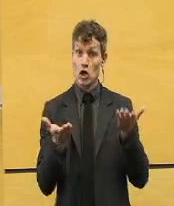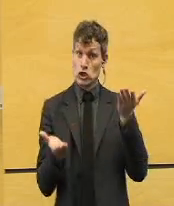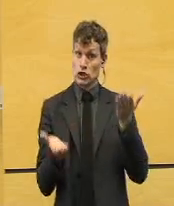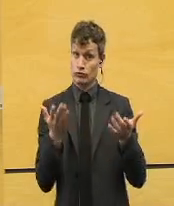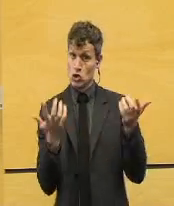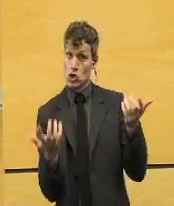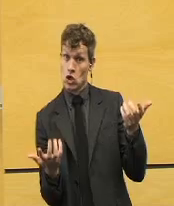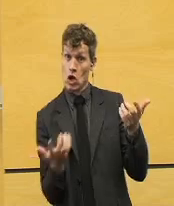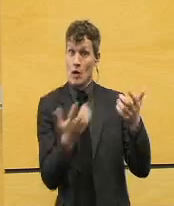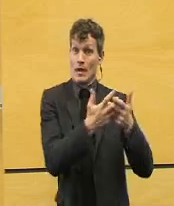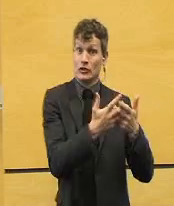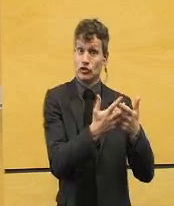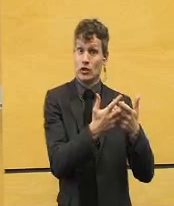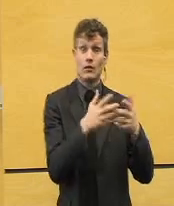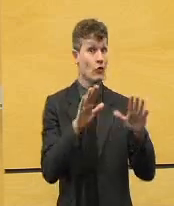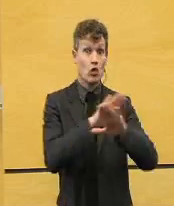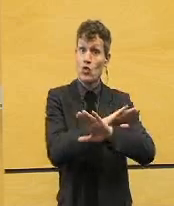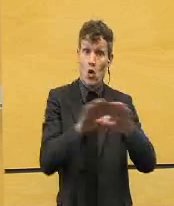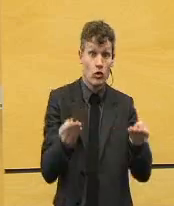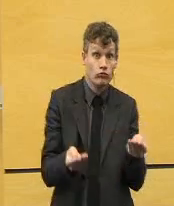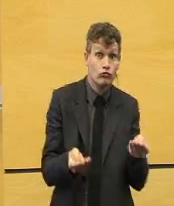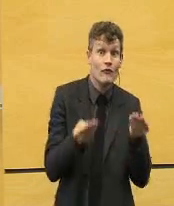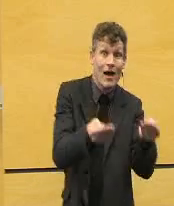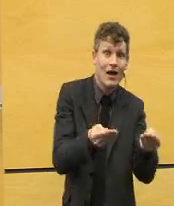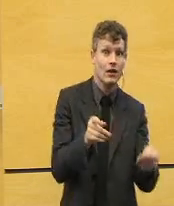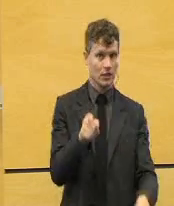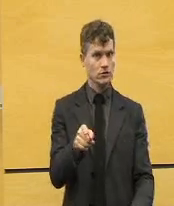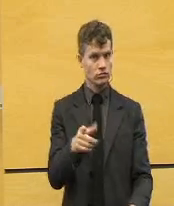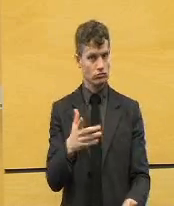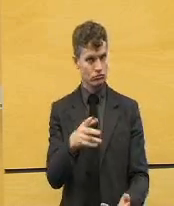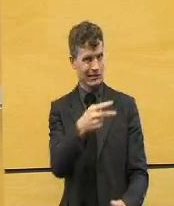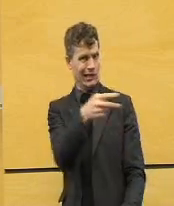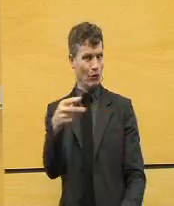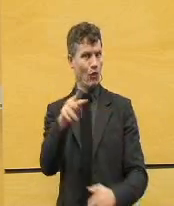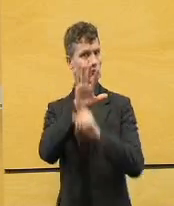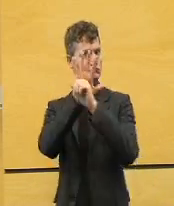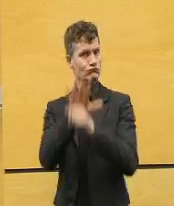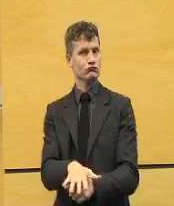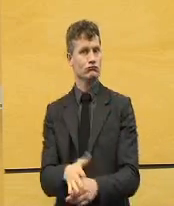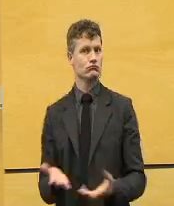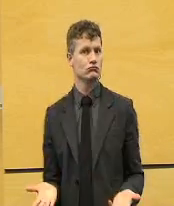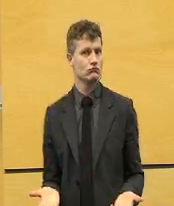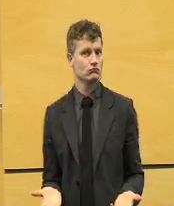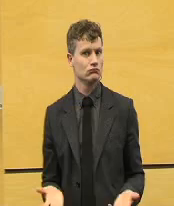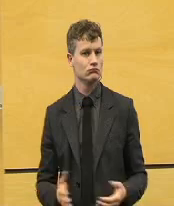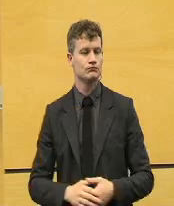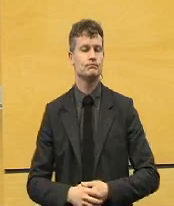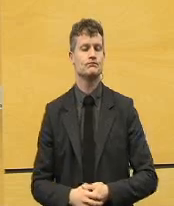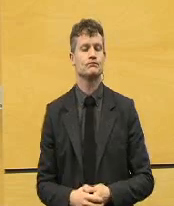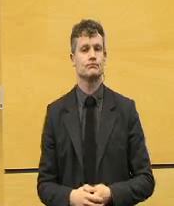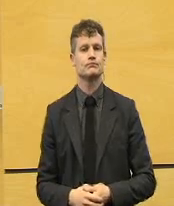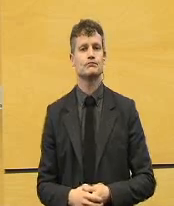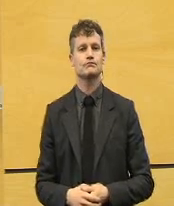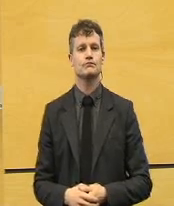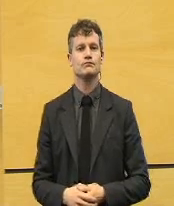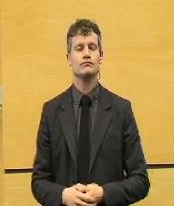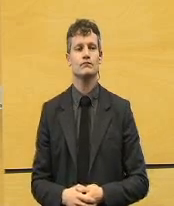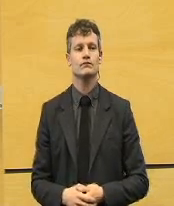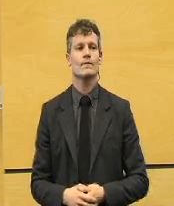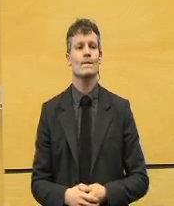of discrimination. The subcommittee will replace the former subcommittee on